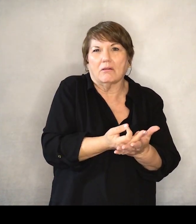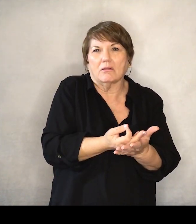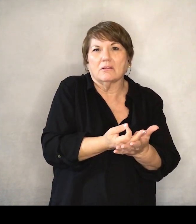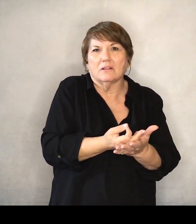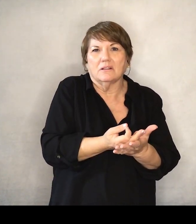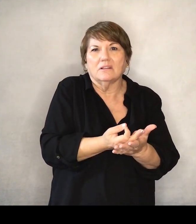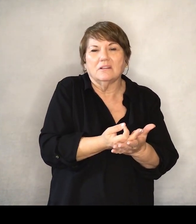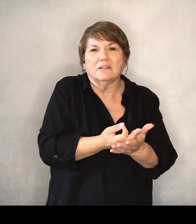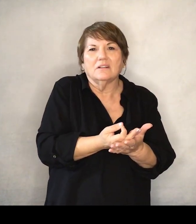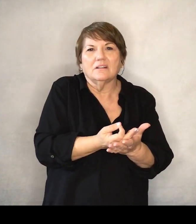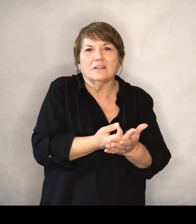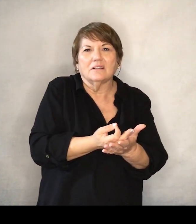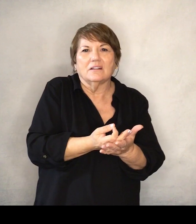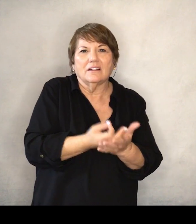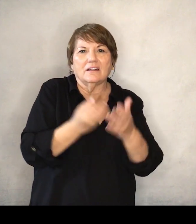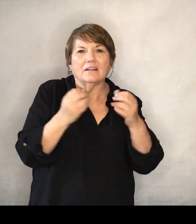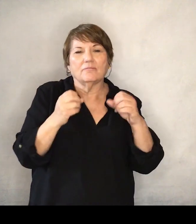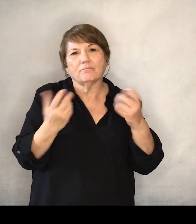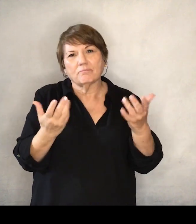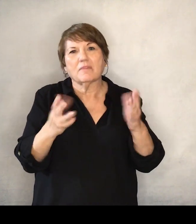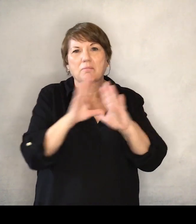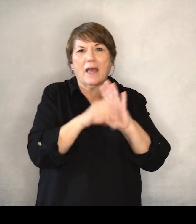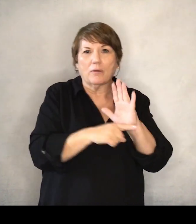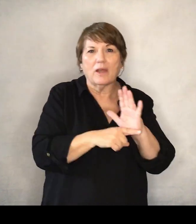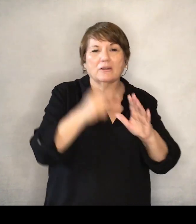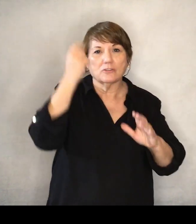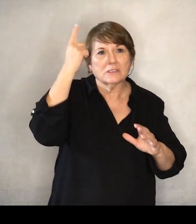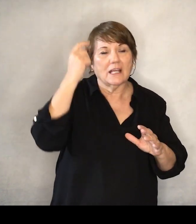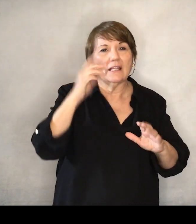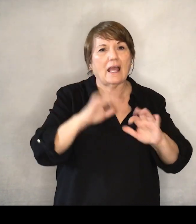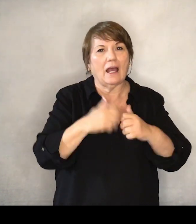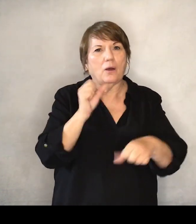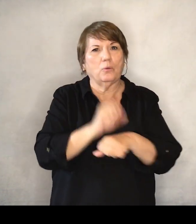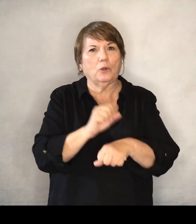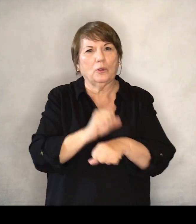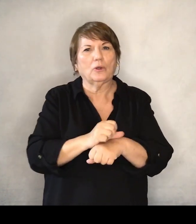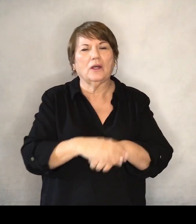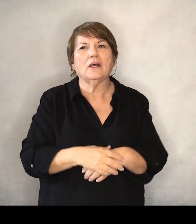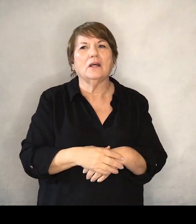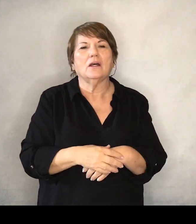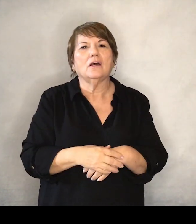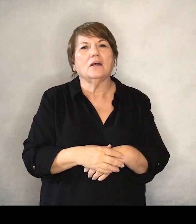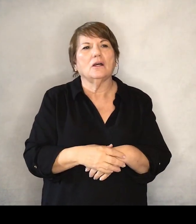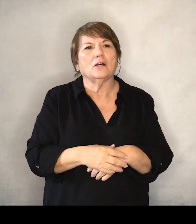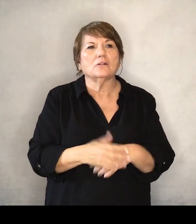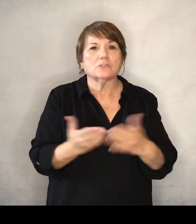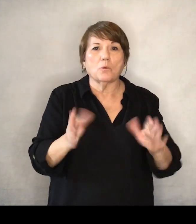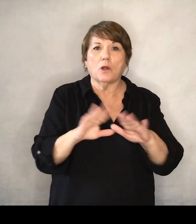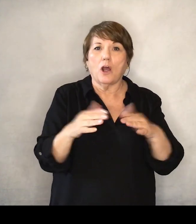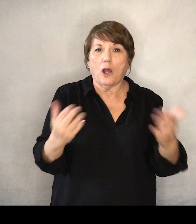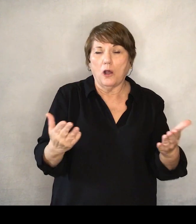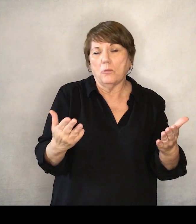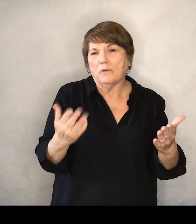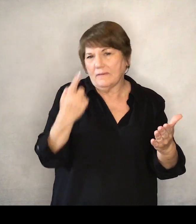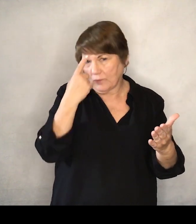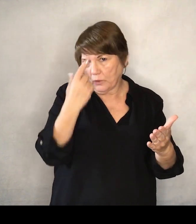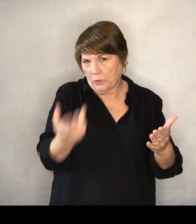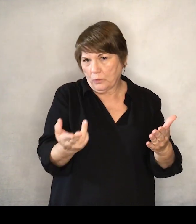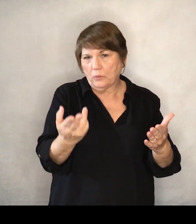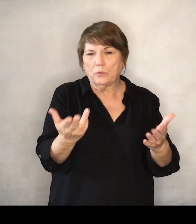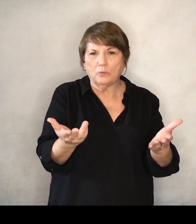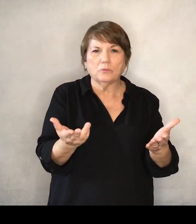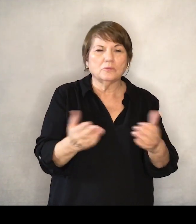to be a resource when other people have questions, we're making connections in that area too. So with that